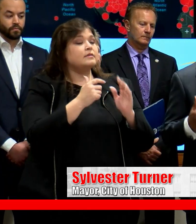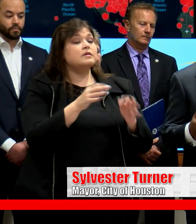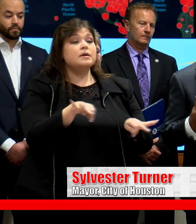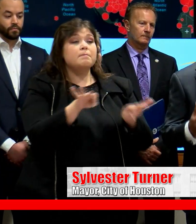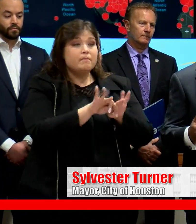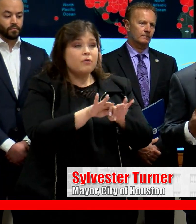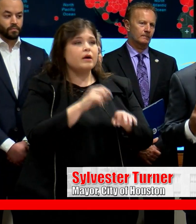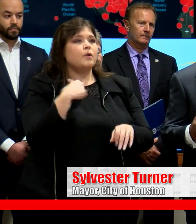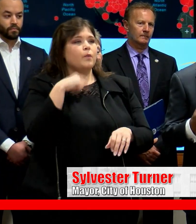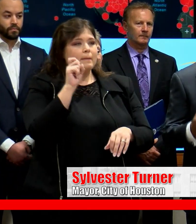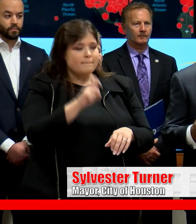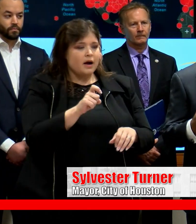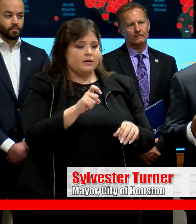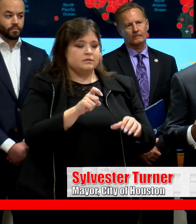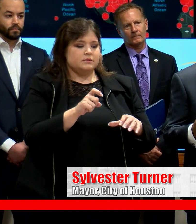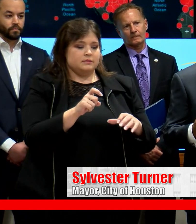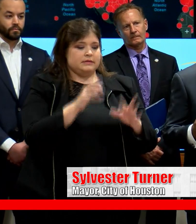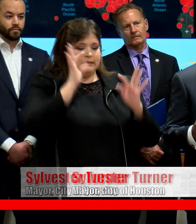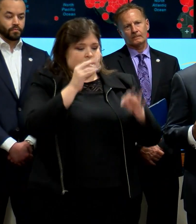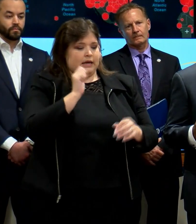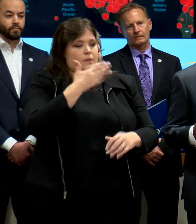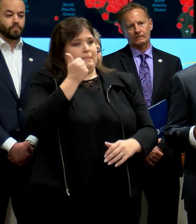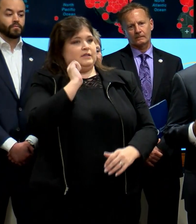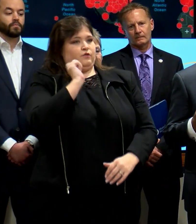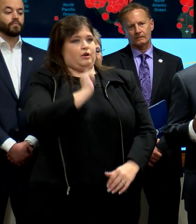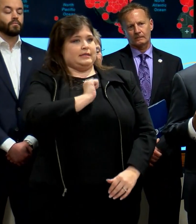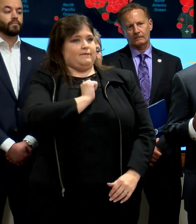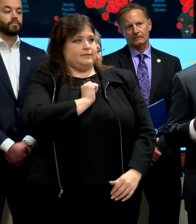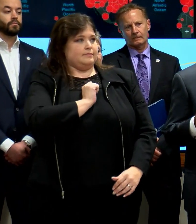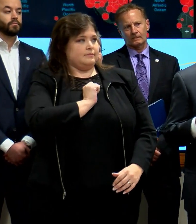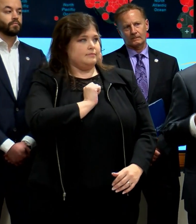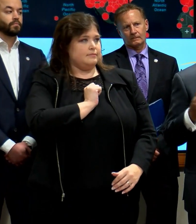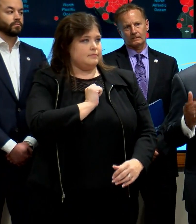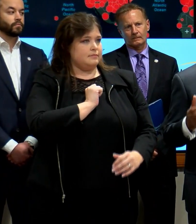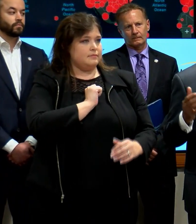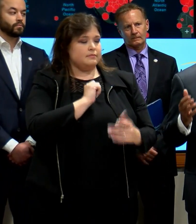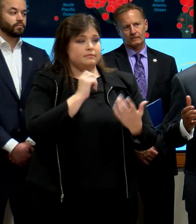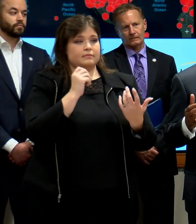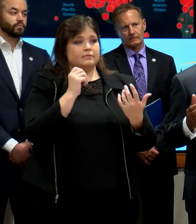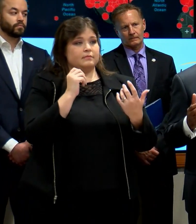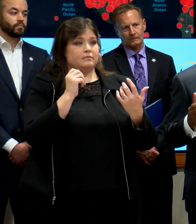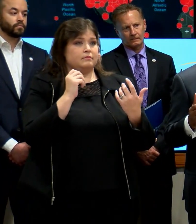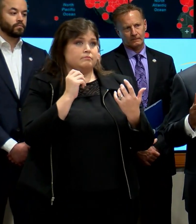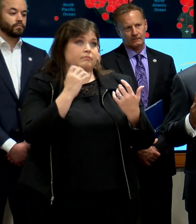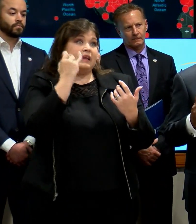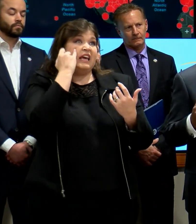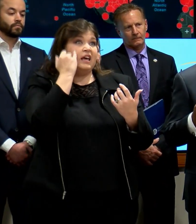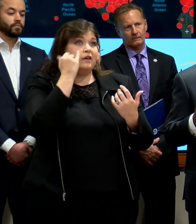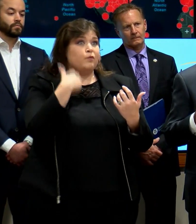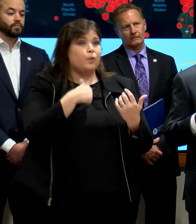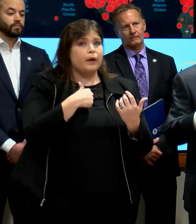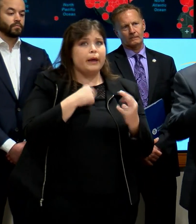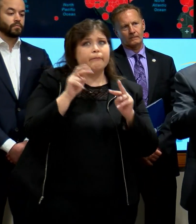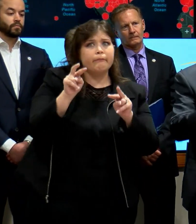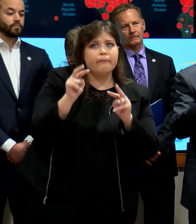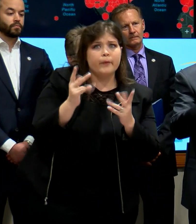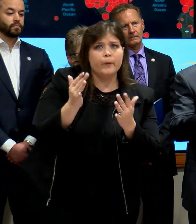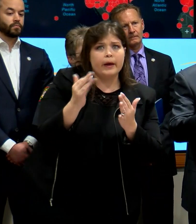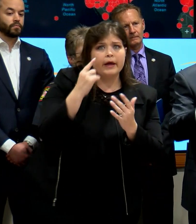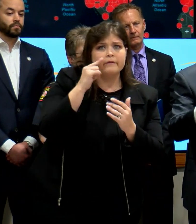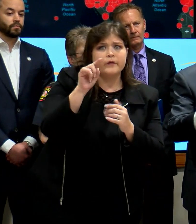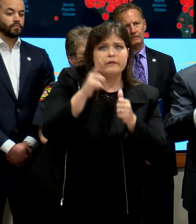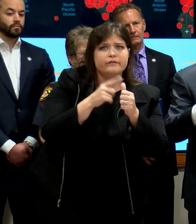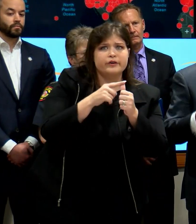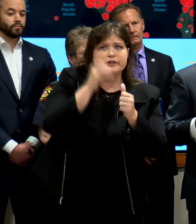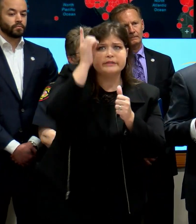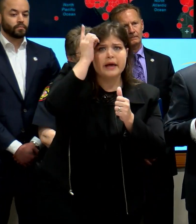in unanimity as much as possible. Take, for example, if we didn't take any action, and let's say Dallas has